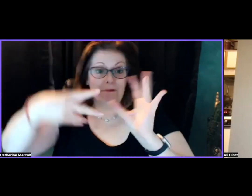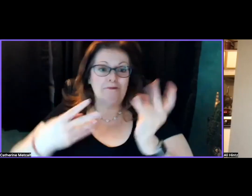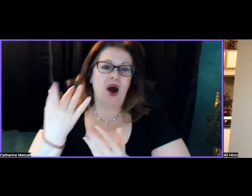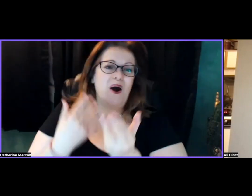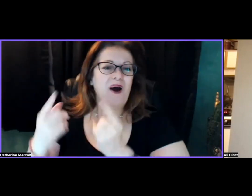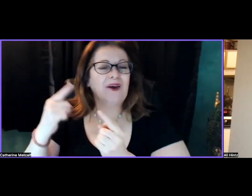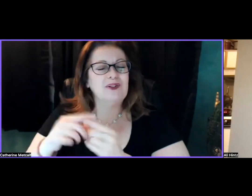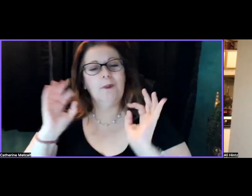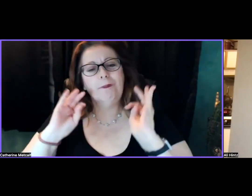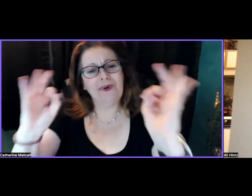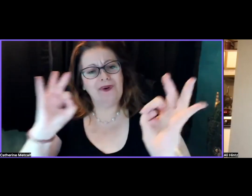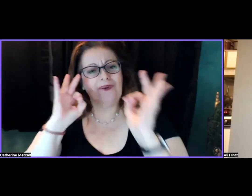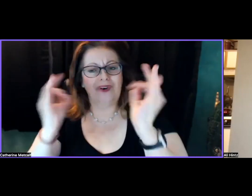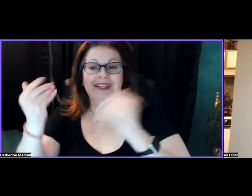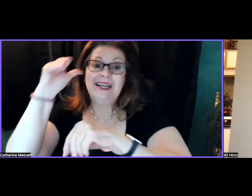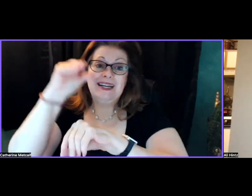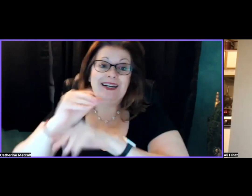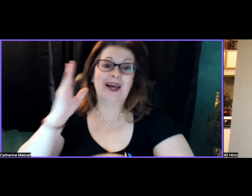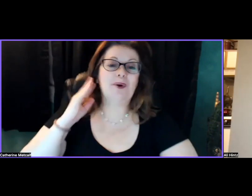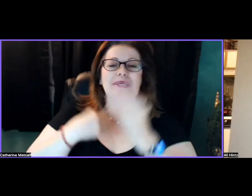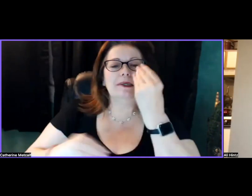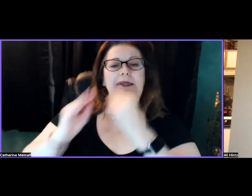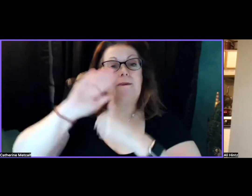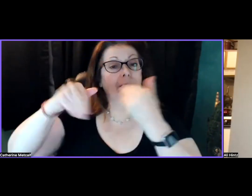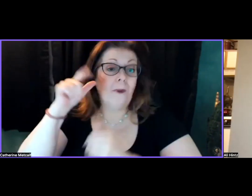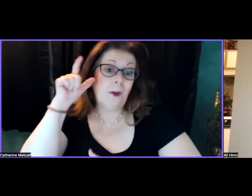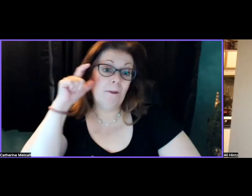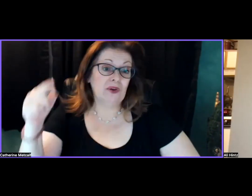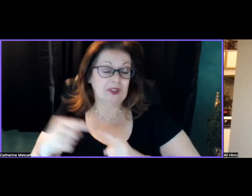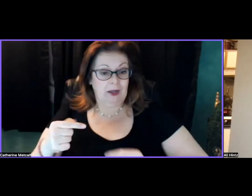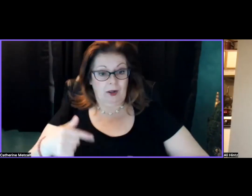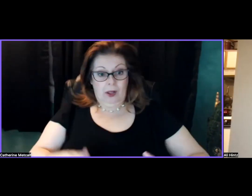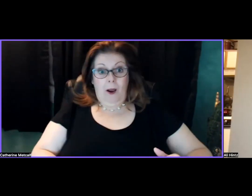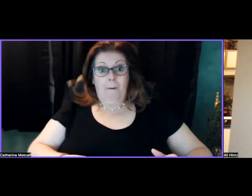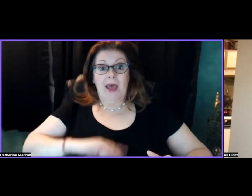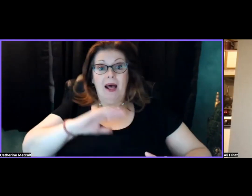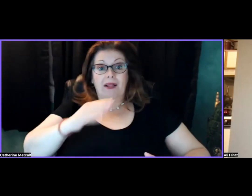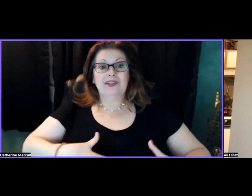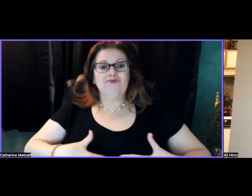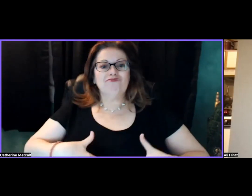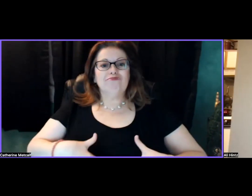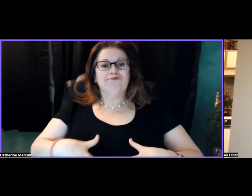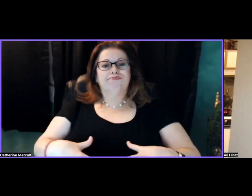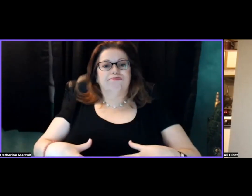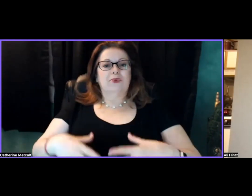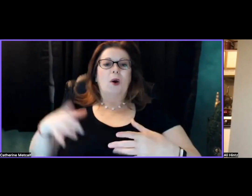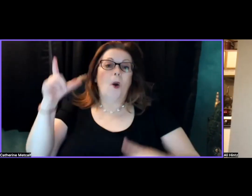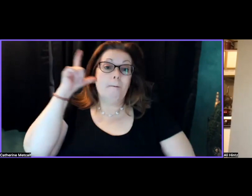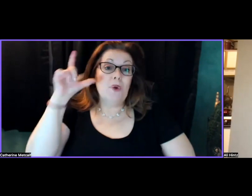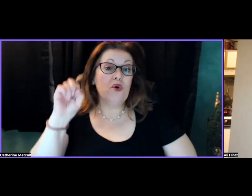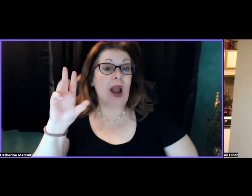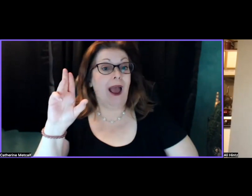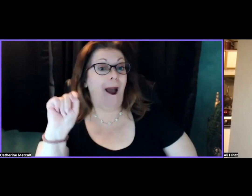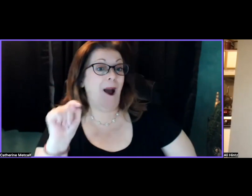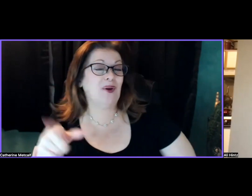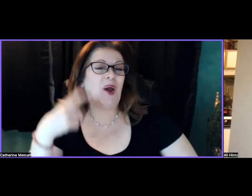all the moons until our bellies moon out, and we'll guzzle our fill of red wine, and we'll go outside and howl